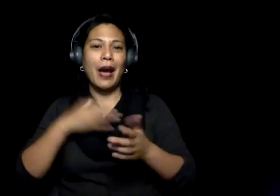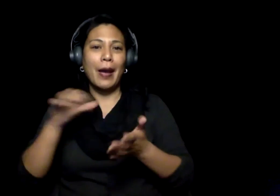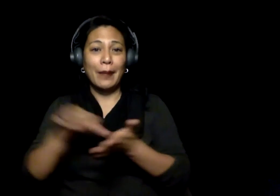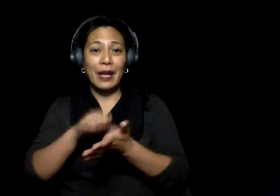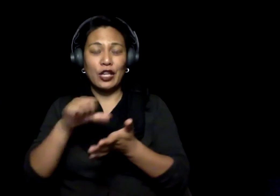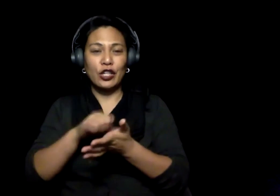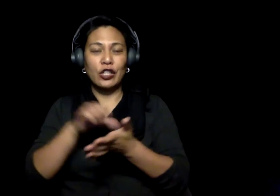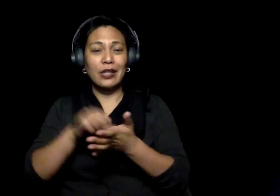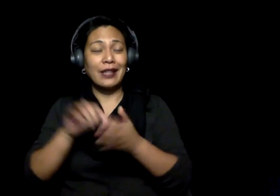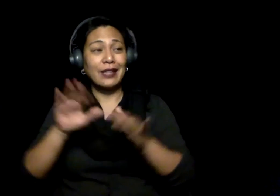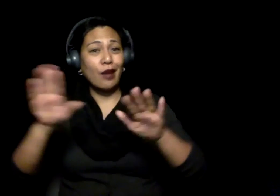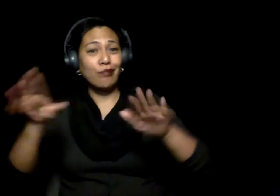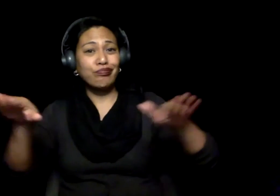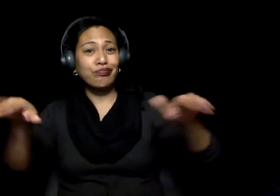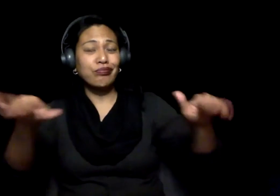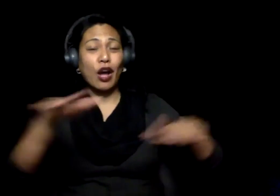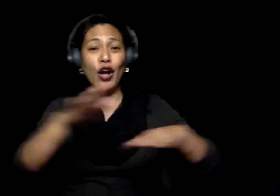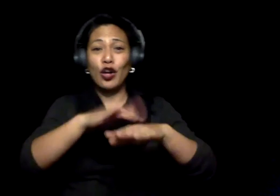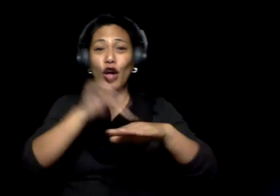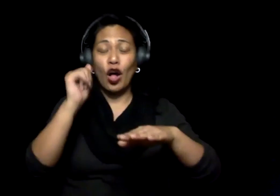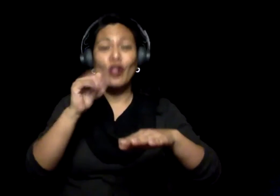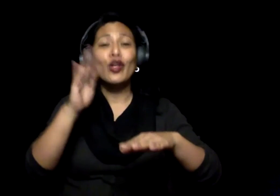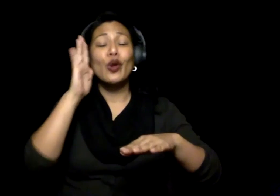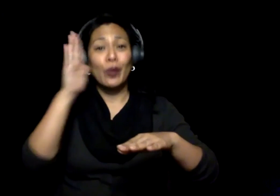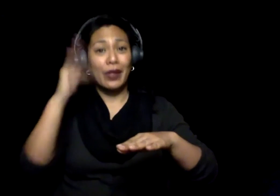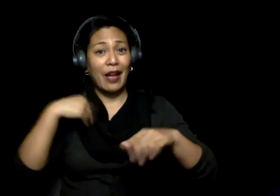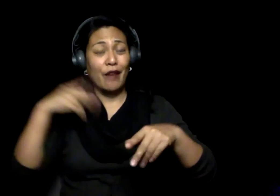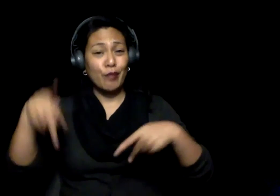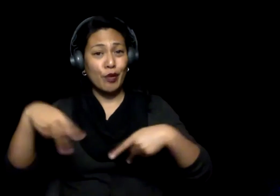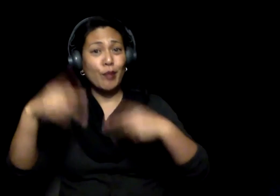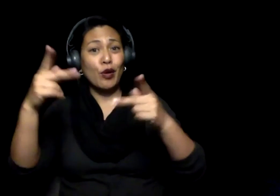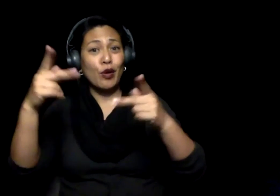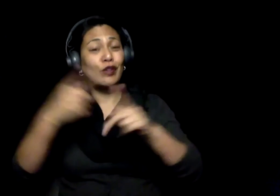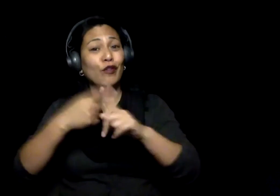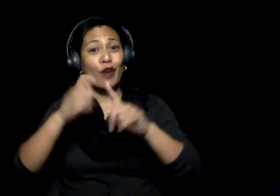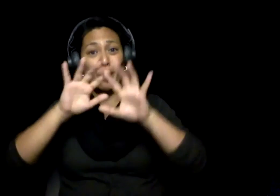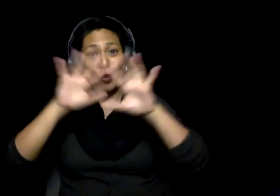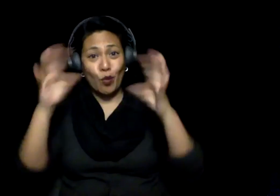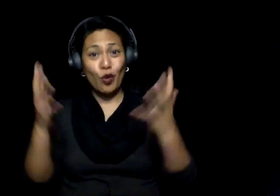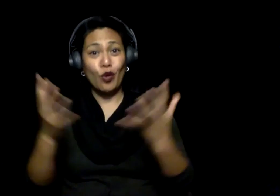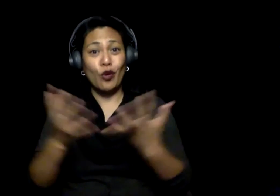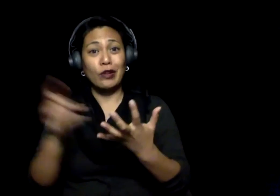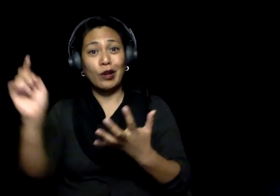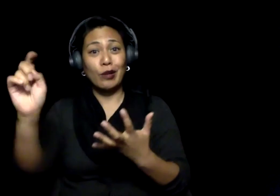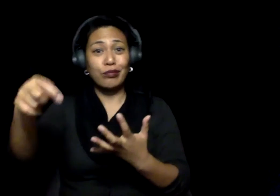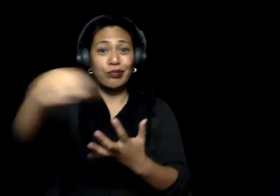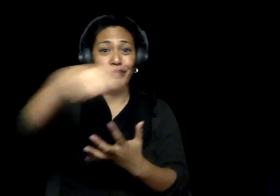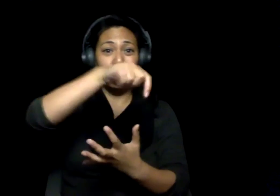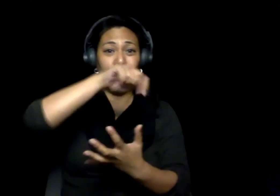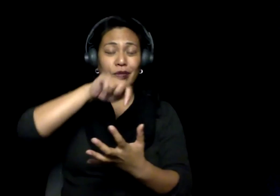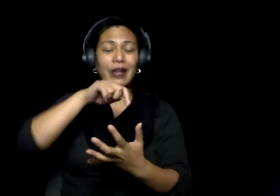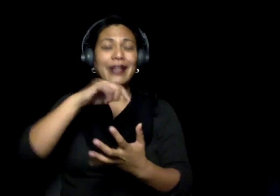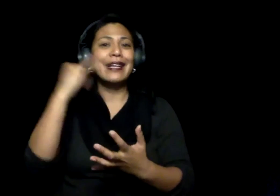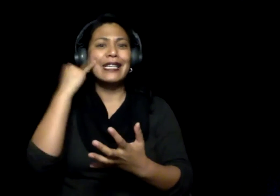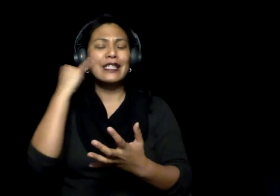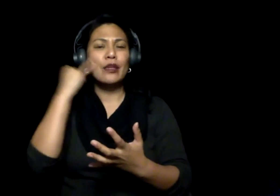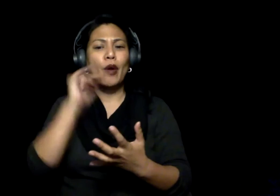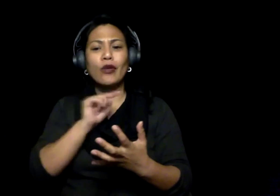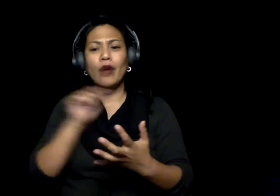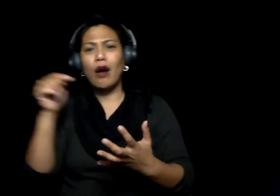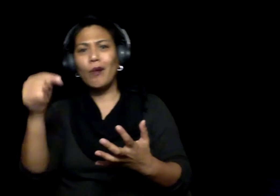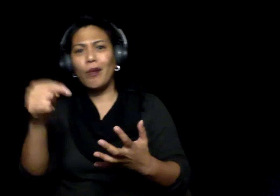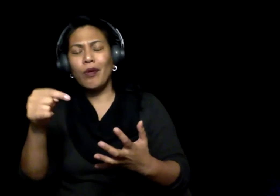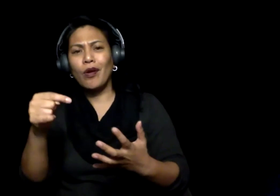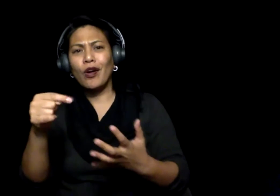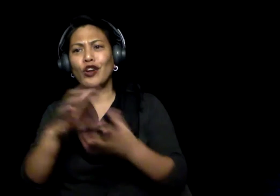gonna have like proposals from across the world. So what happens if I like a story